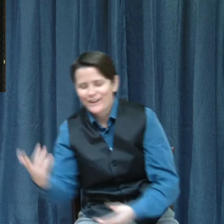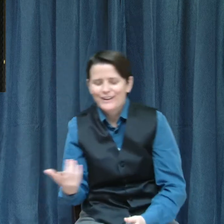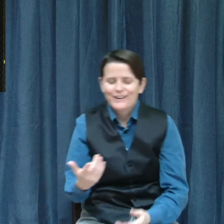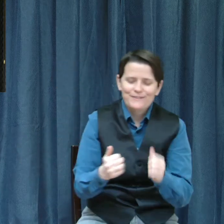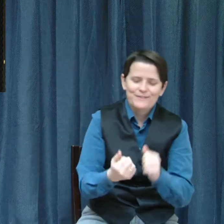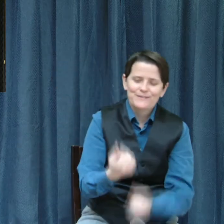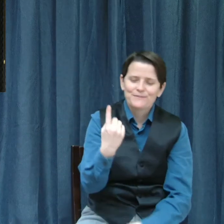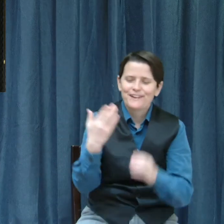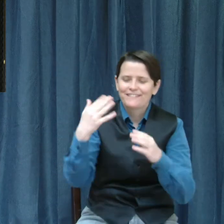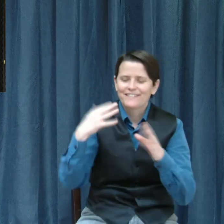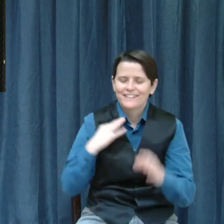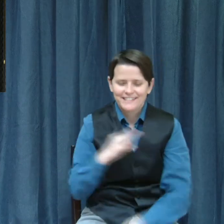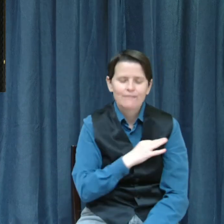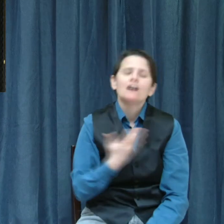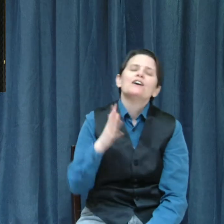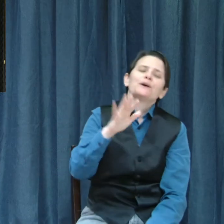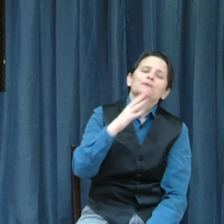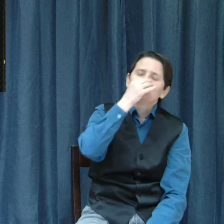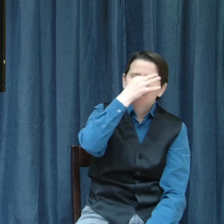So way back in the 90s.